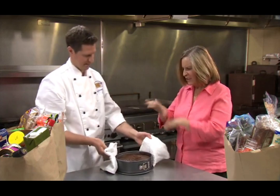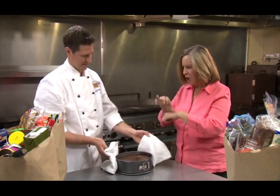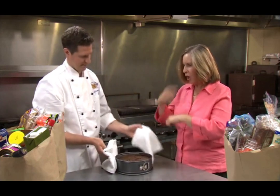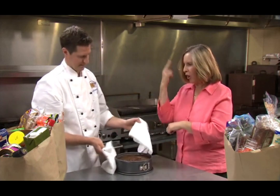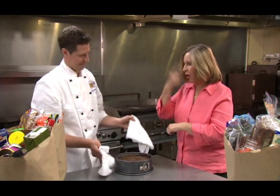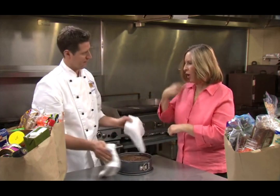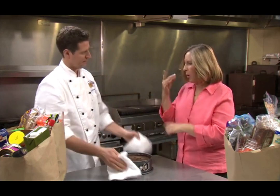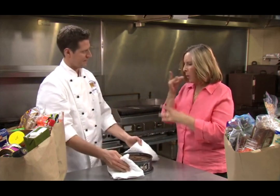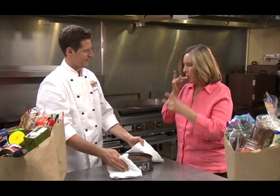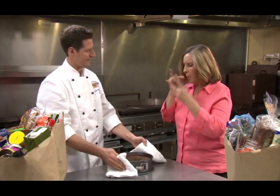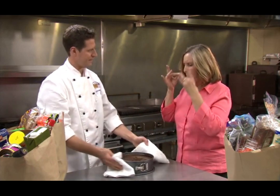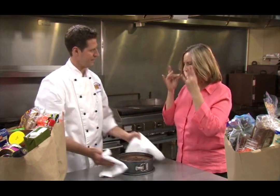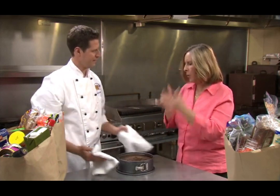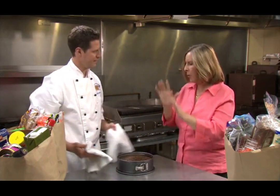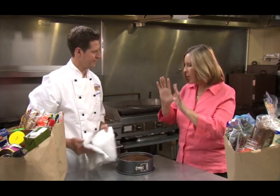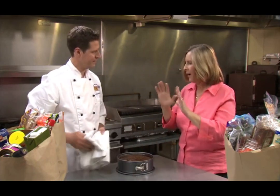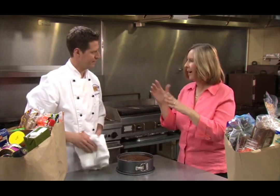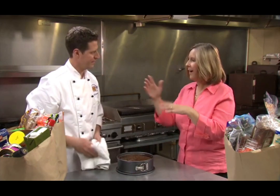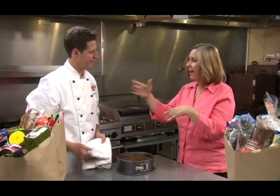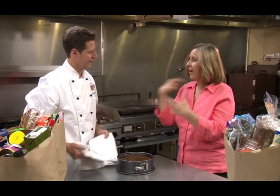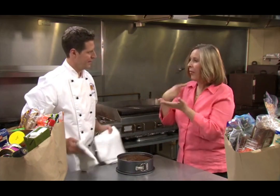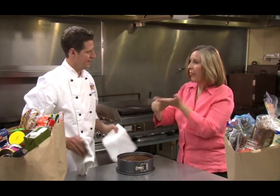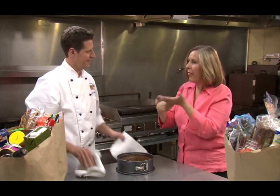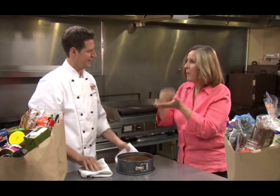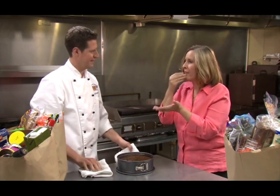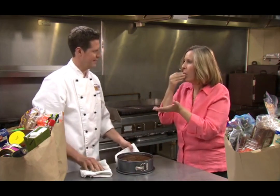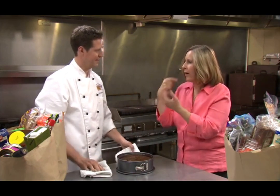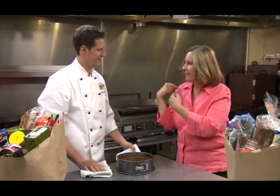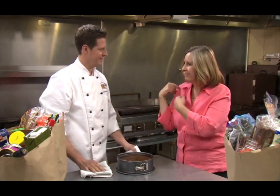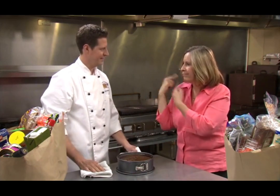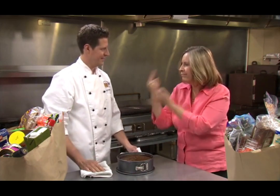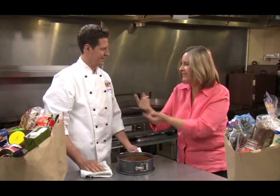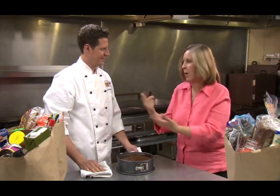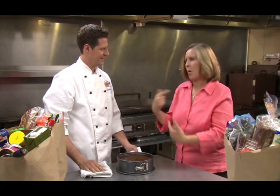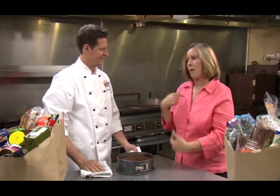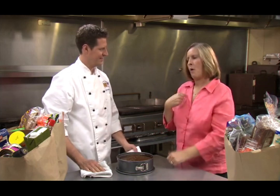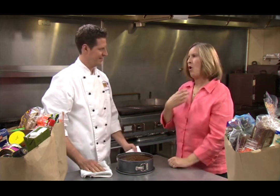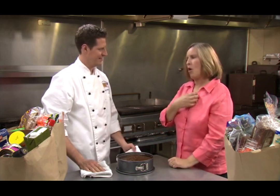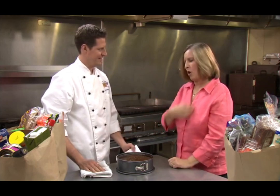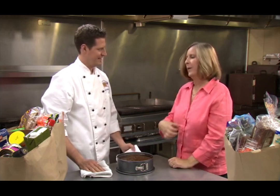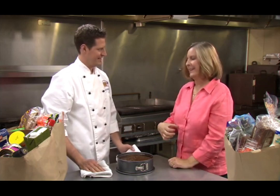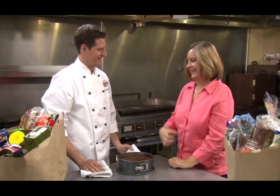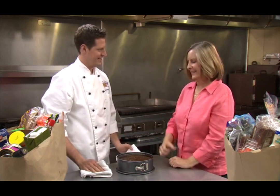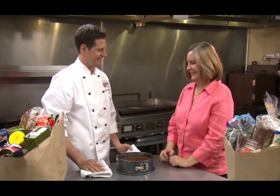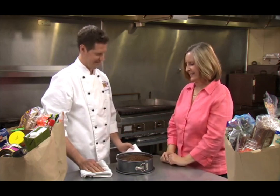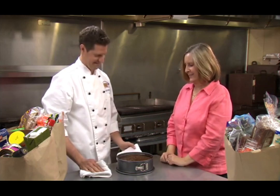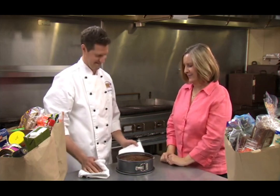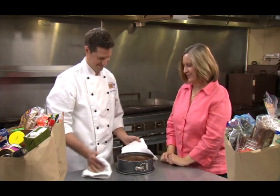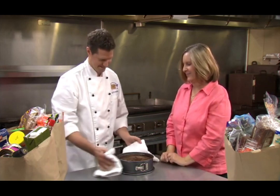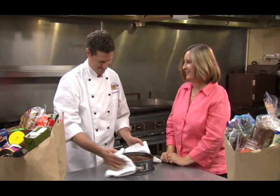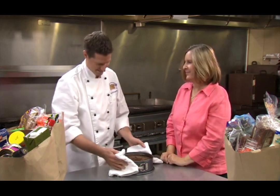Great! That chocolate looks delicious. All this talk about food has made me really hungry.